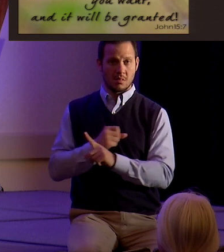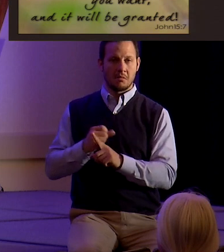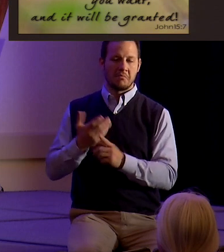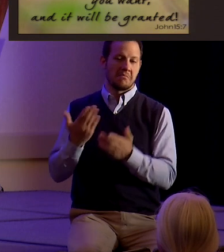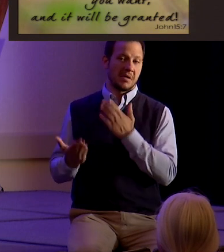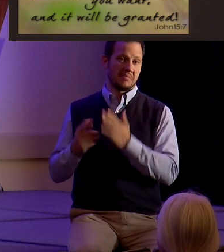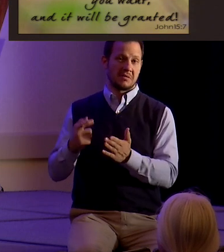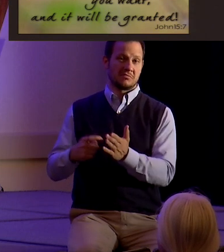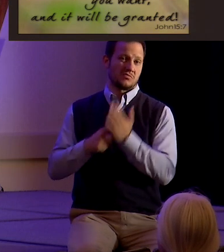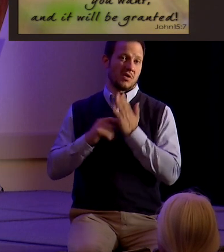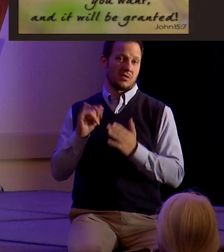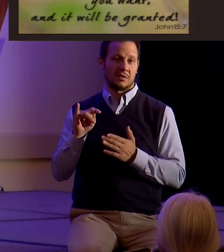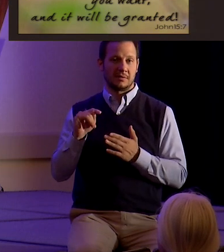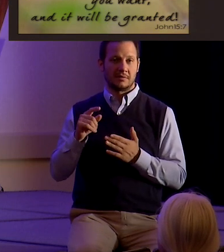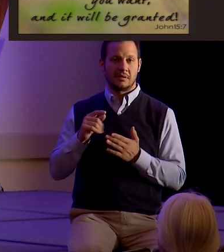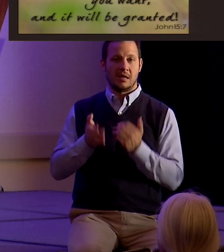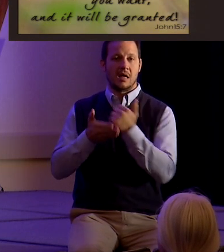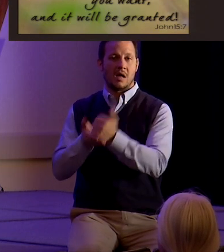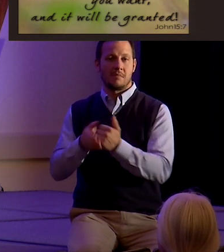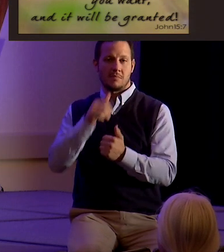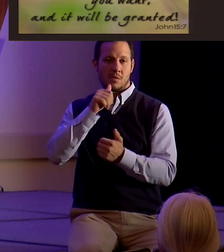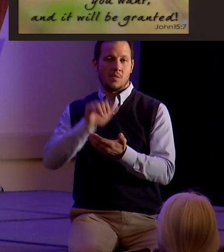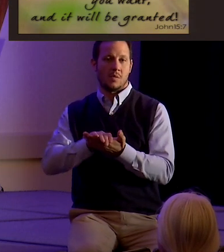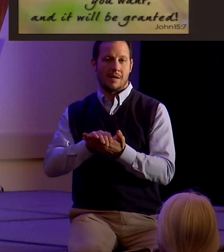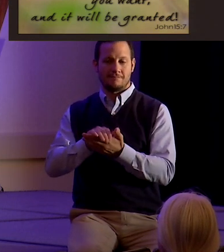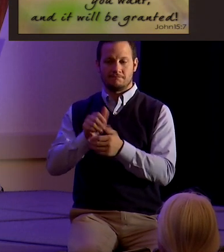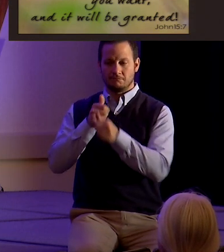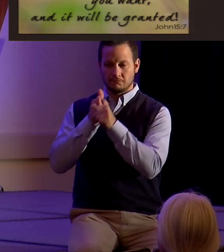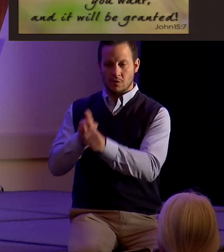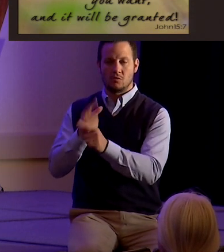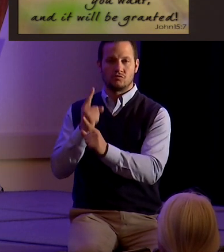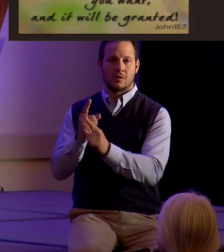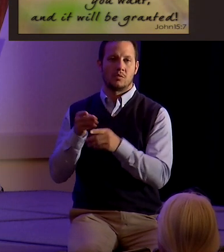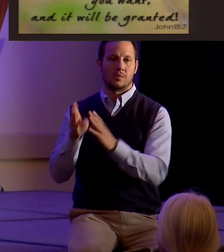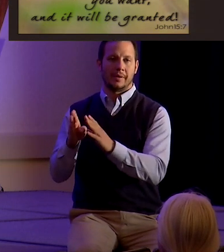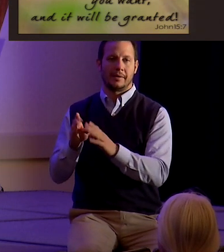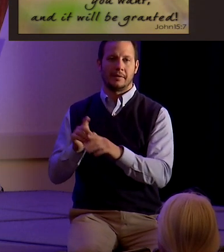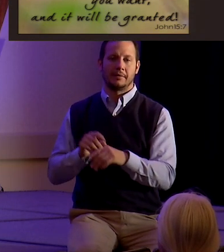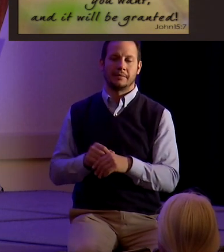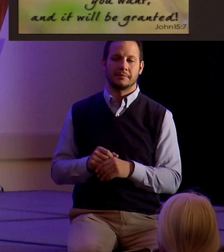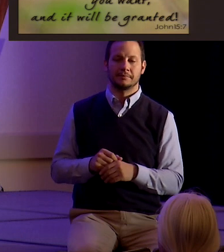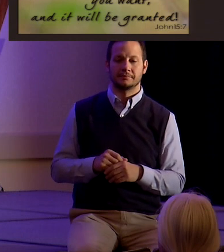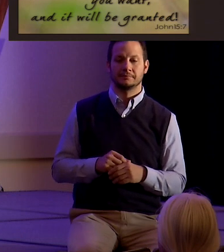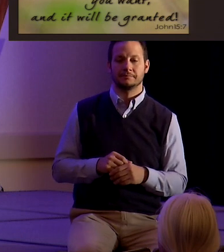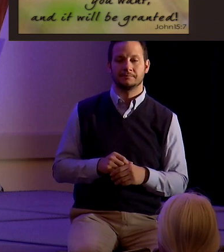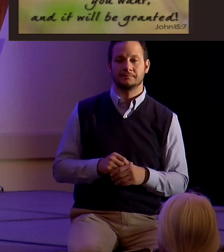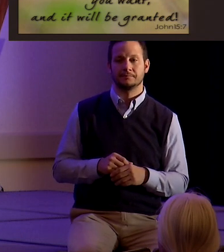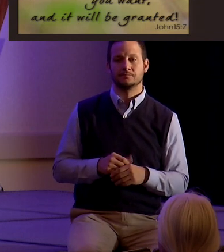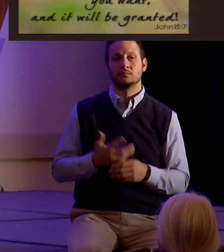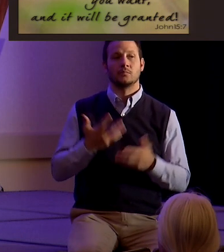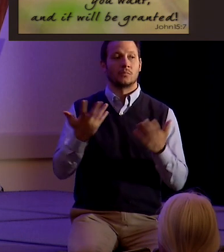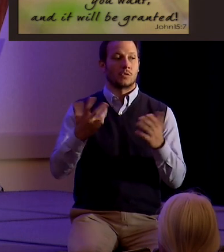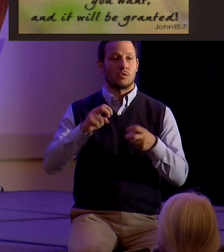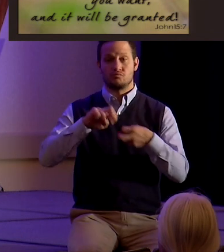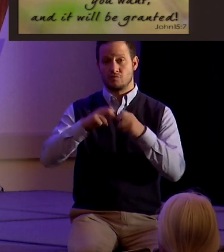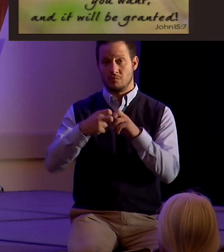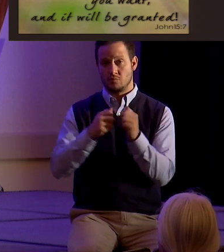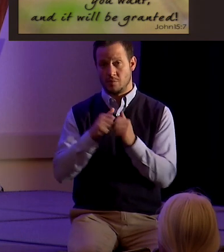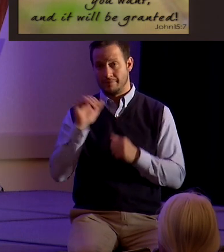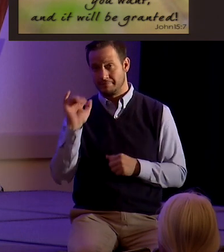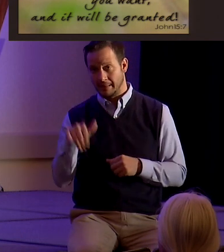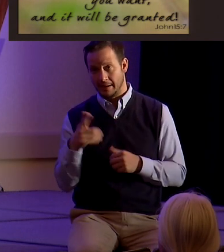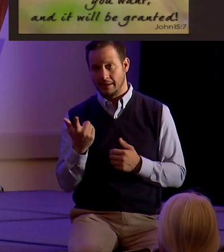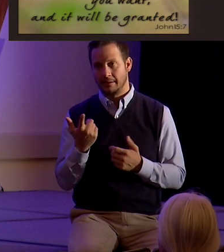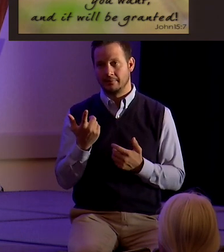you know, just don't do it too much. The problem, aside from the obvious, is that